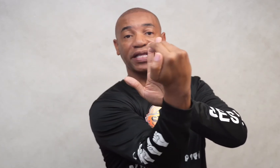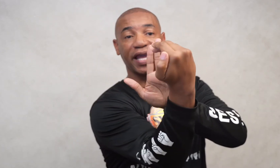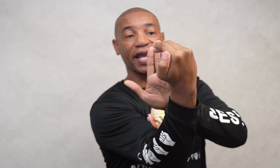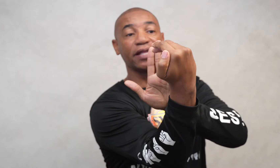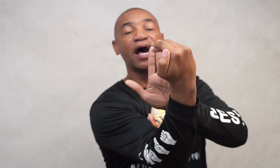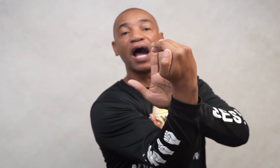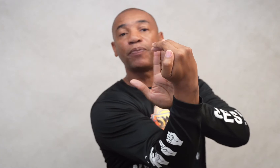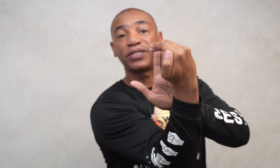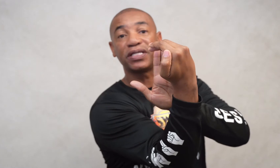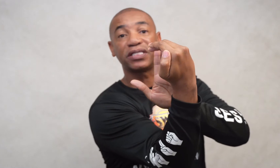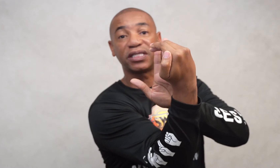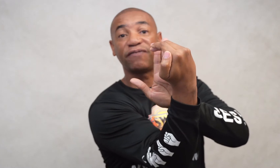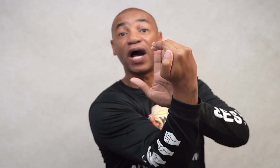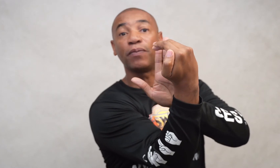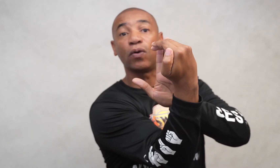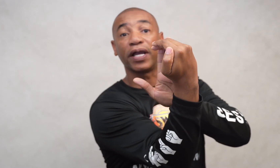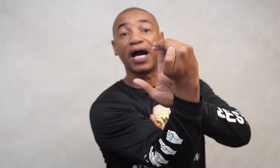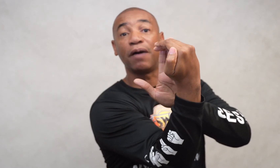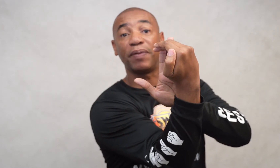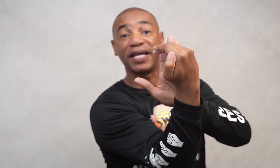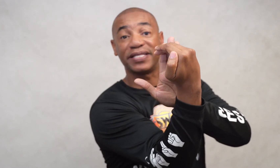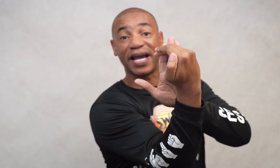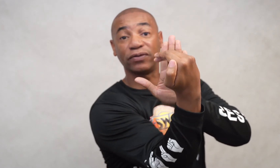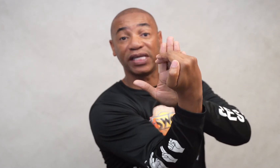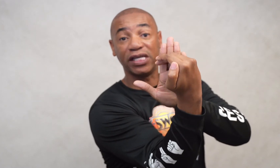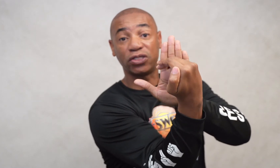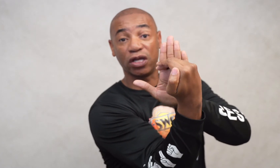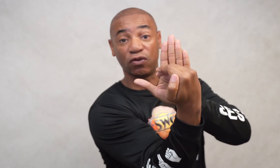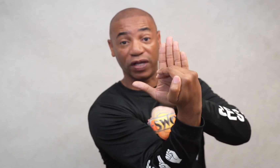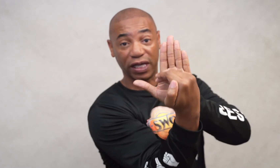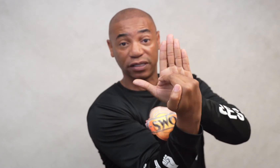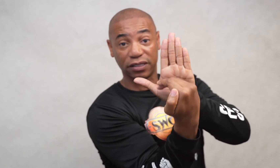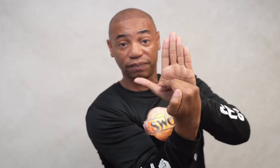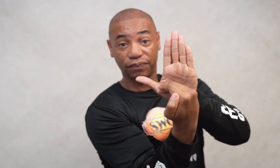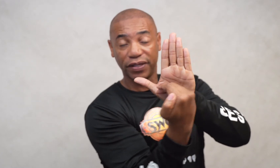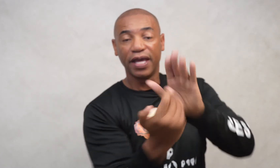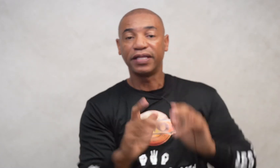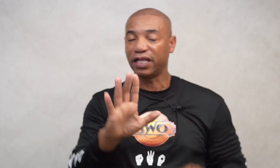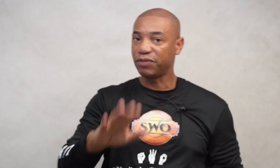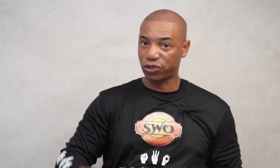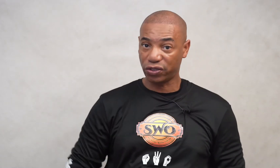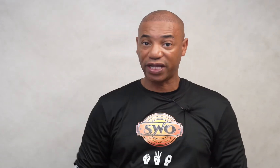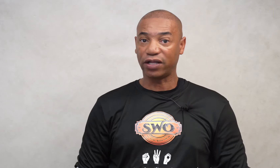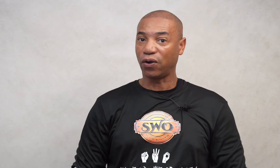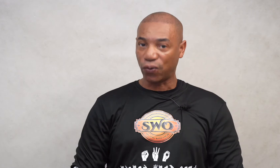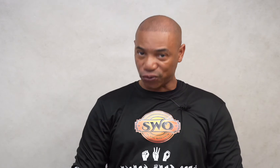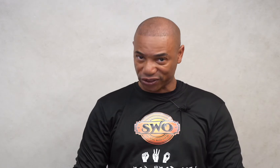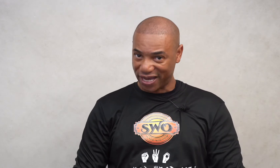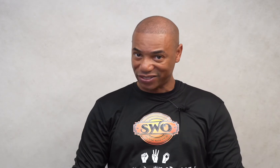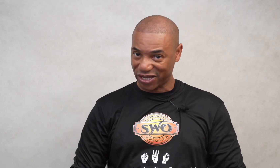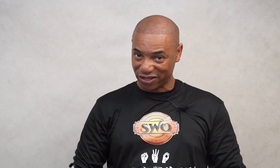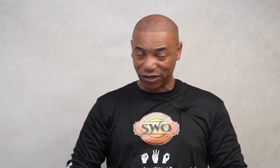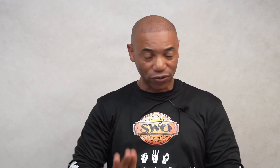hand, I pretend as if I'm going up and down each ingredient. Now let me show you that whole sign together. I know it's